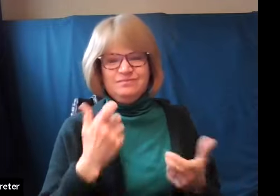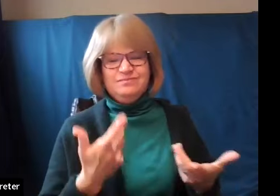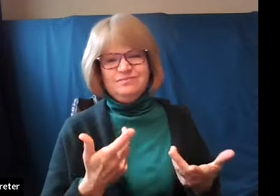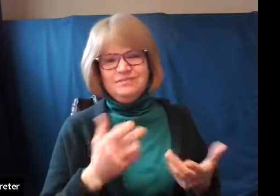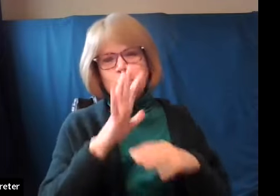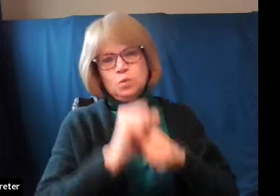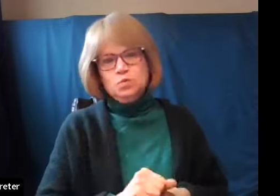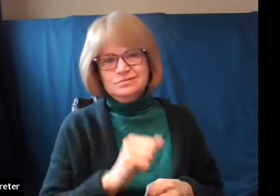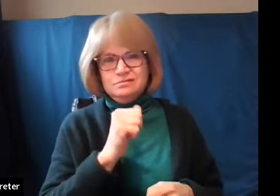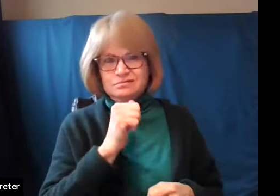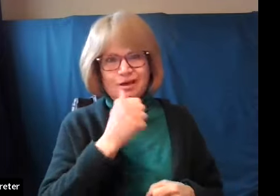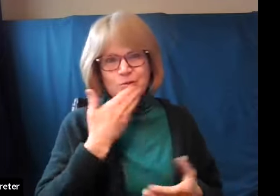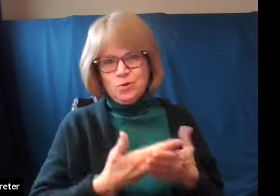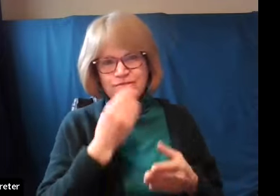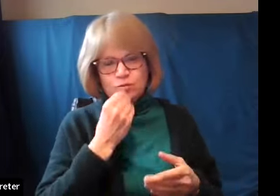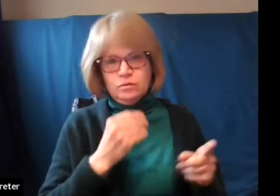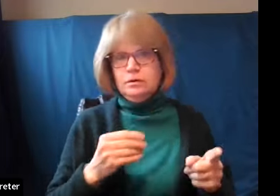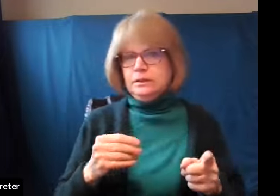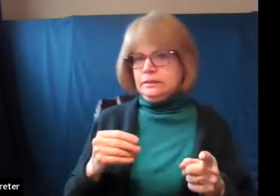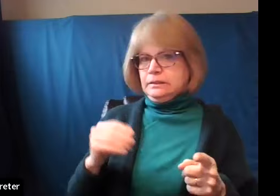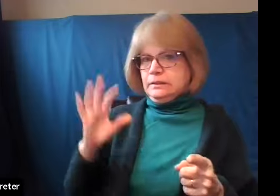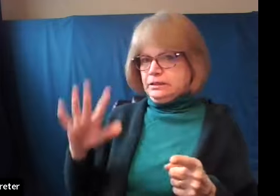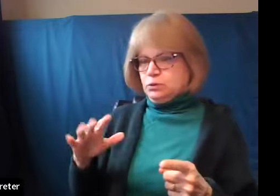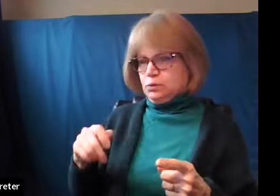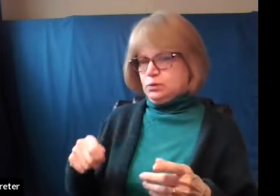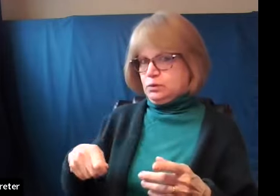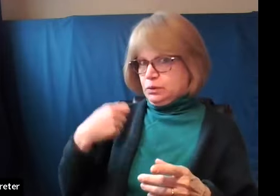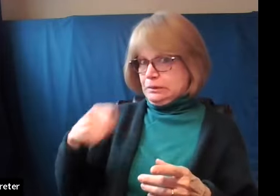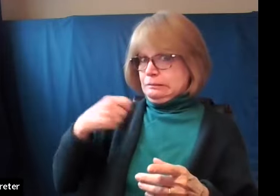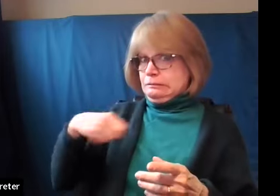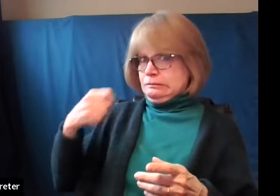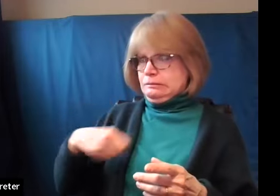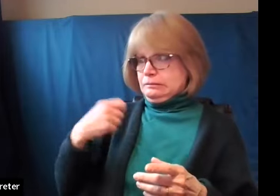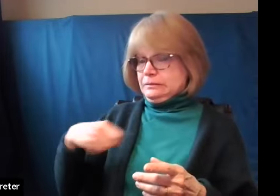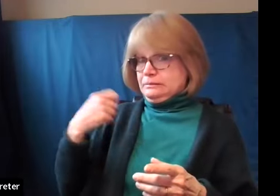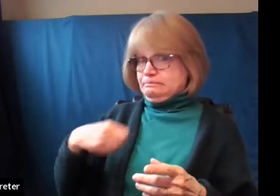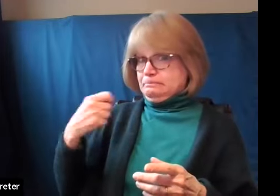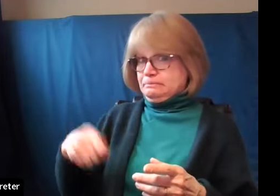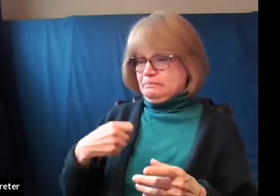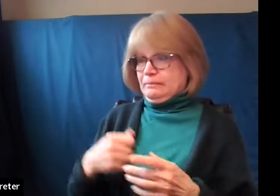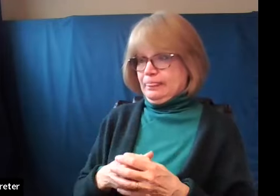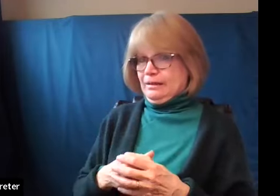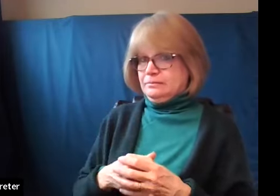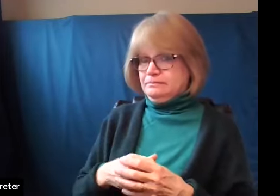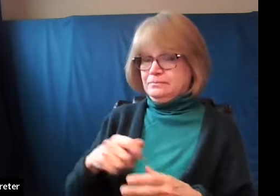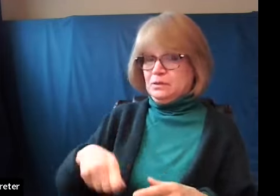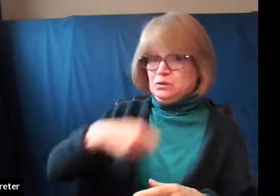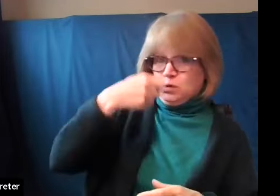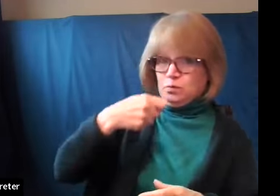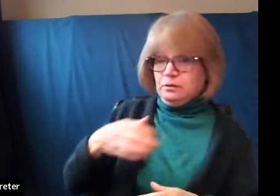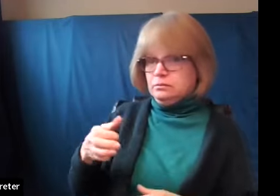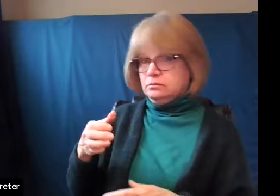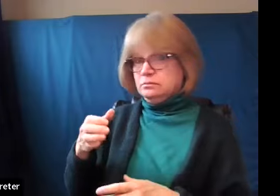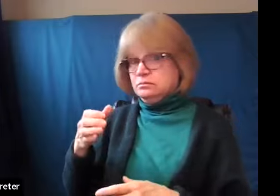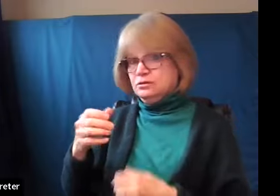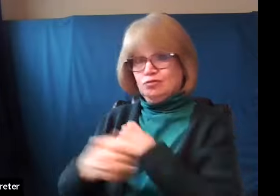as possible. The minister consumed his meal in decent and orderly progression, a spoonful of lukewarm soup, a